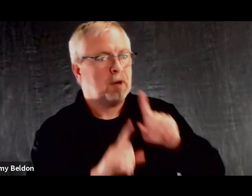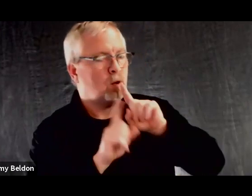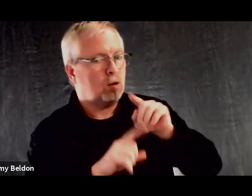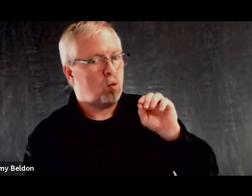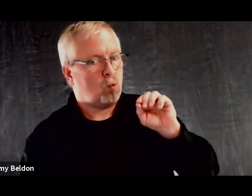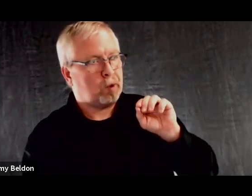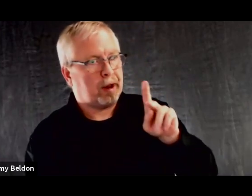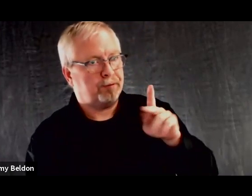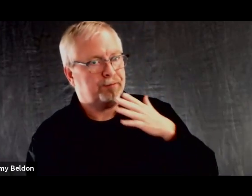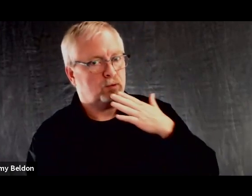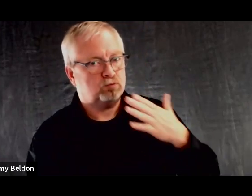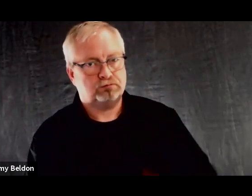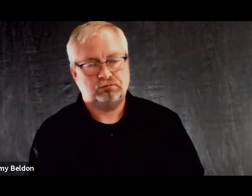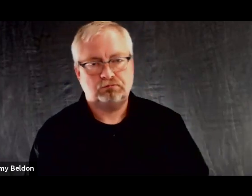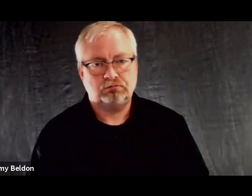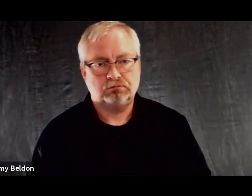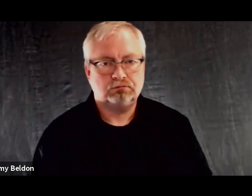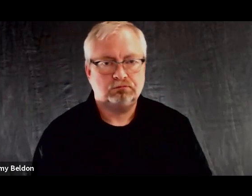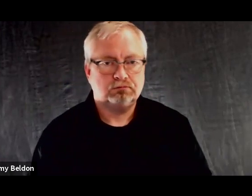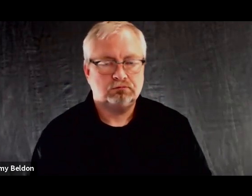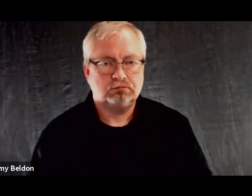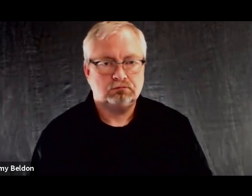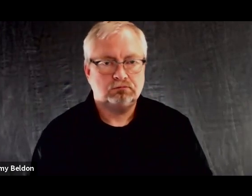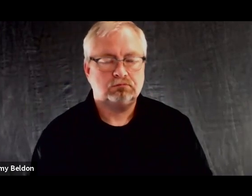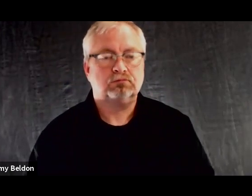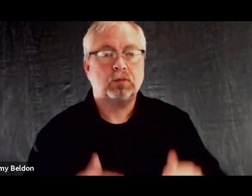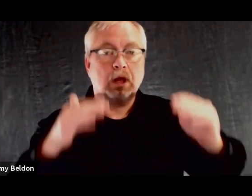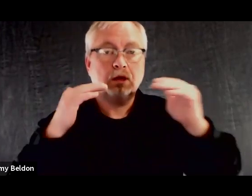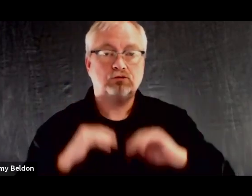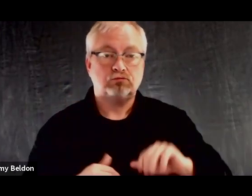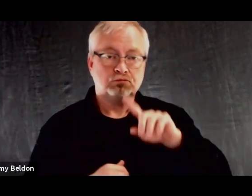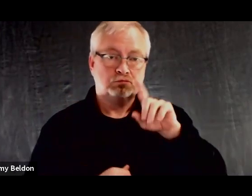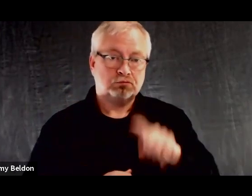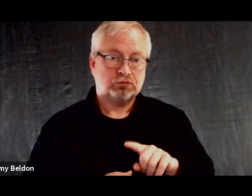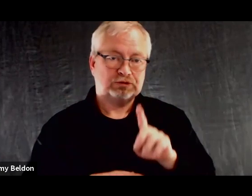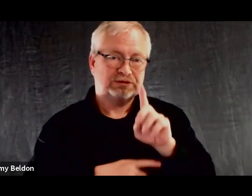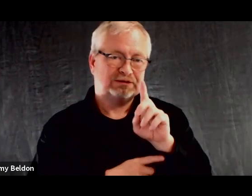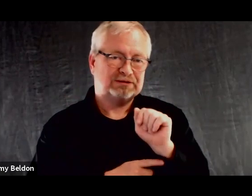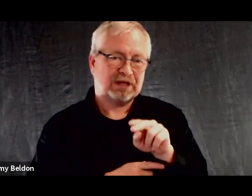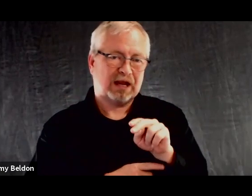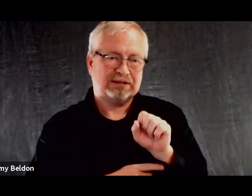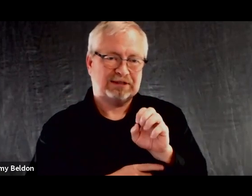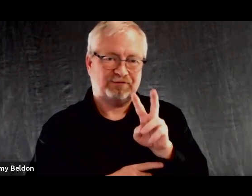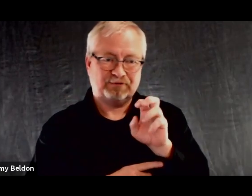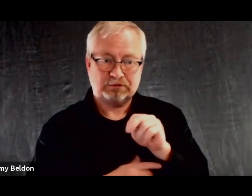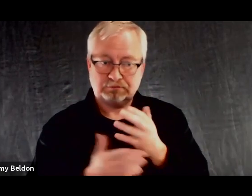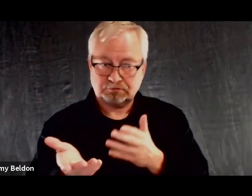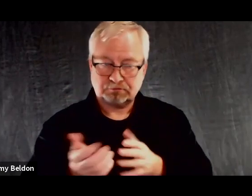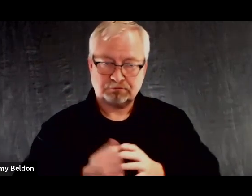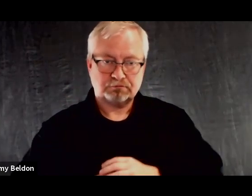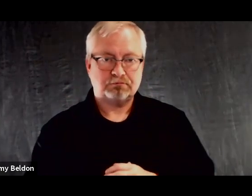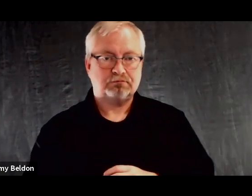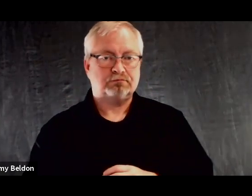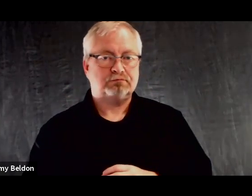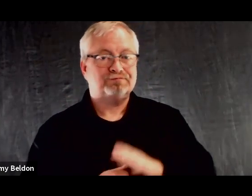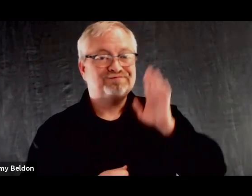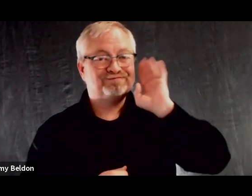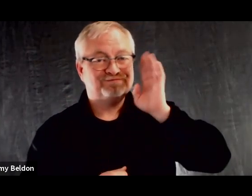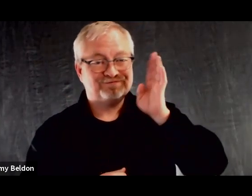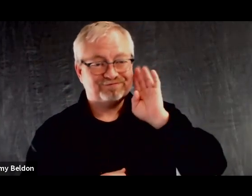Your next question is from Dan Svensson. Your line is now open. Thank you, Jan. Thank you, Chris. One thing that's